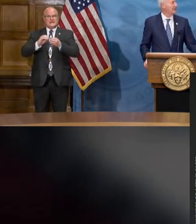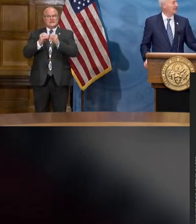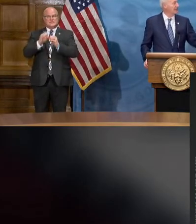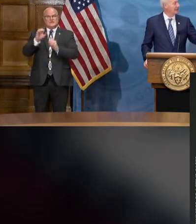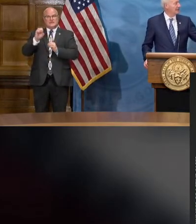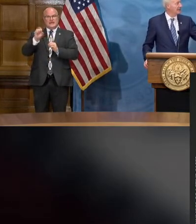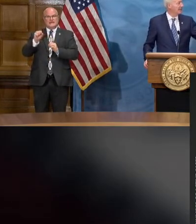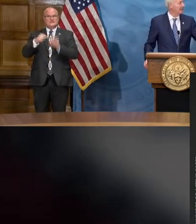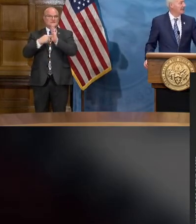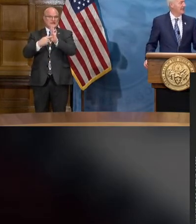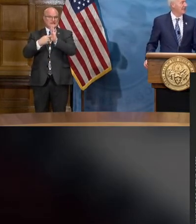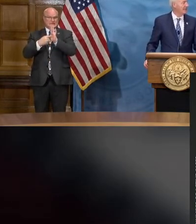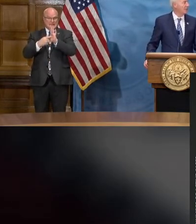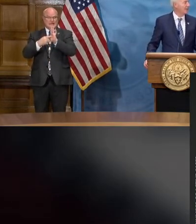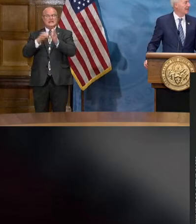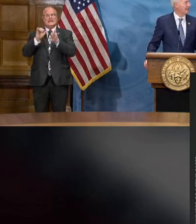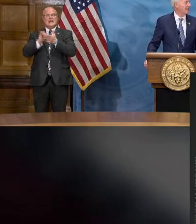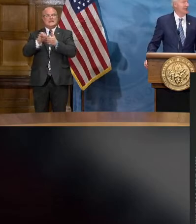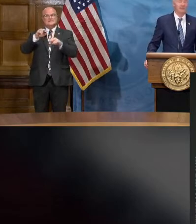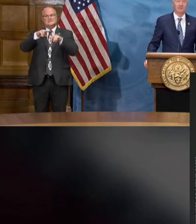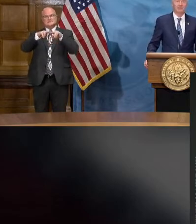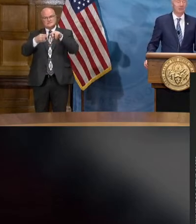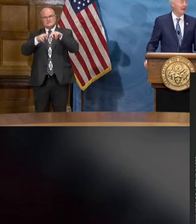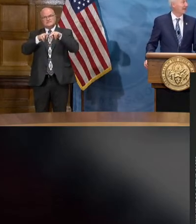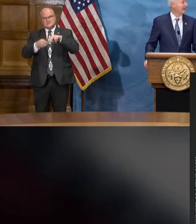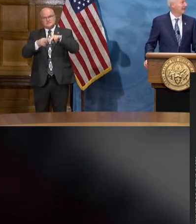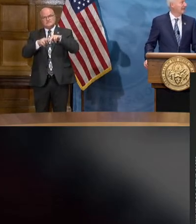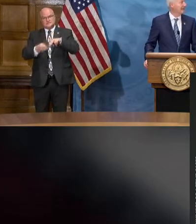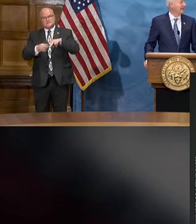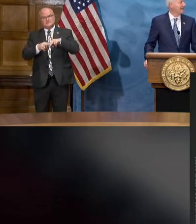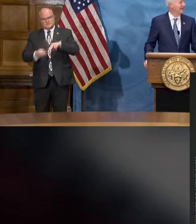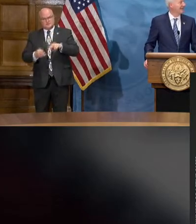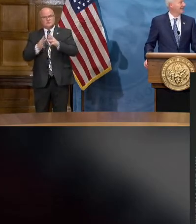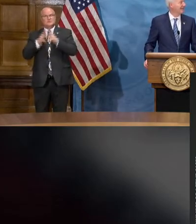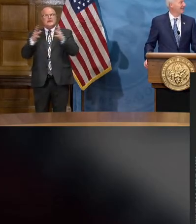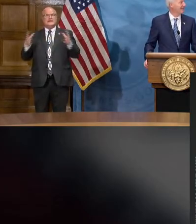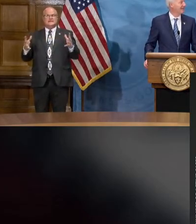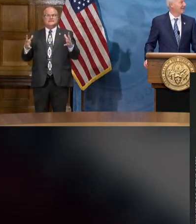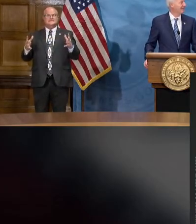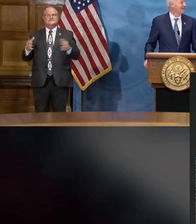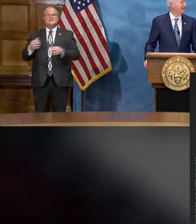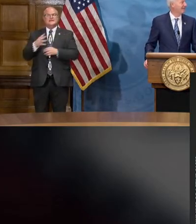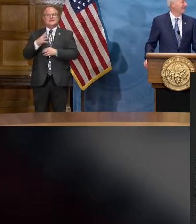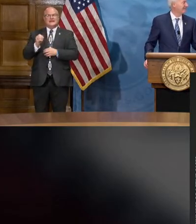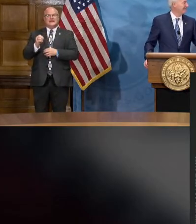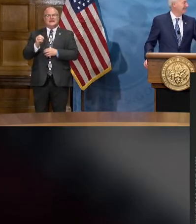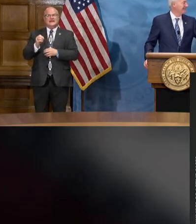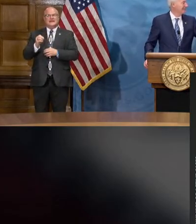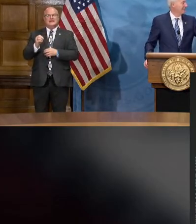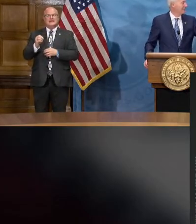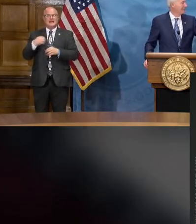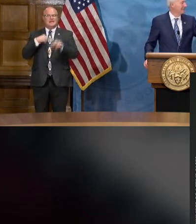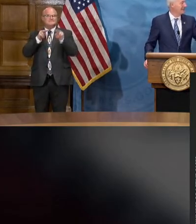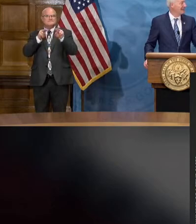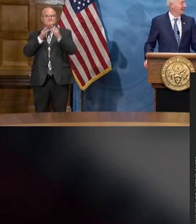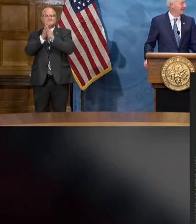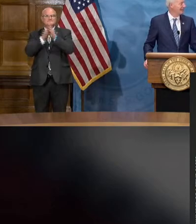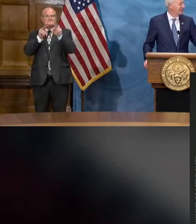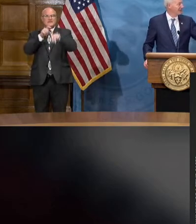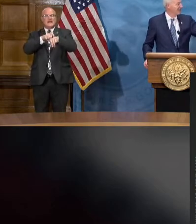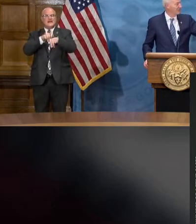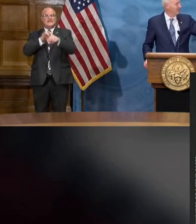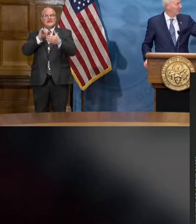cases, as I indicated, is going down very dramatically, and I look forward to the time